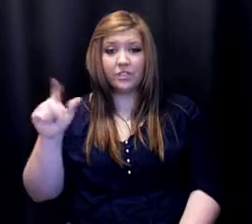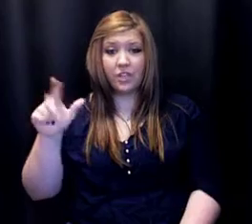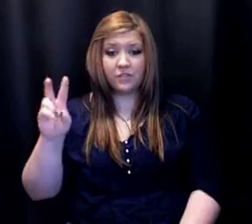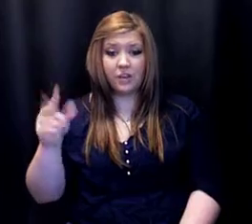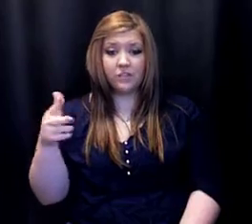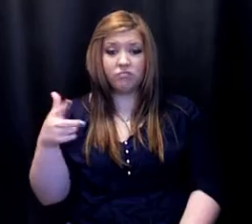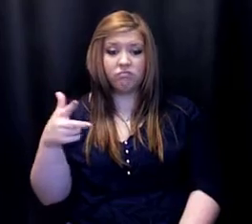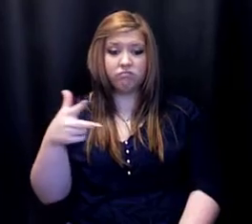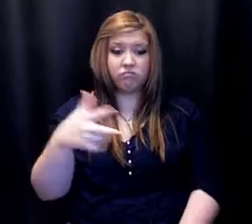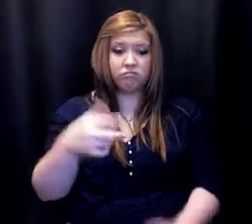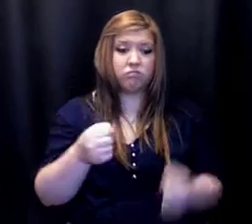where I now live.